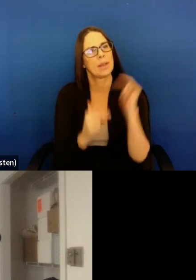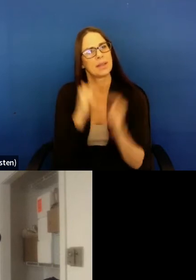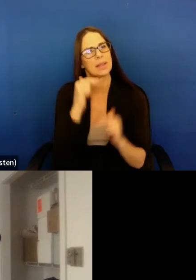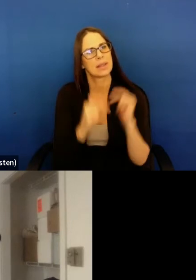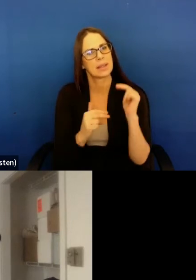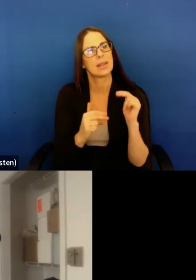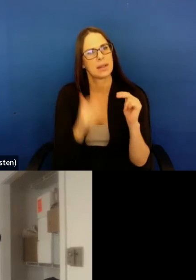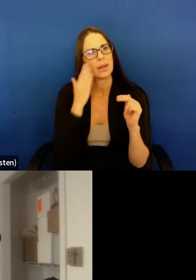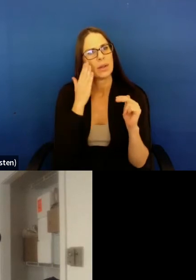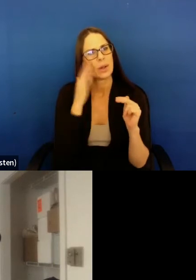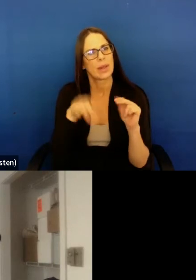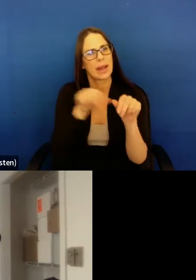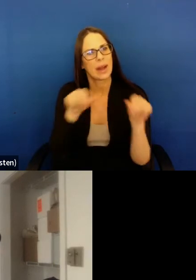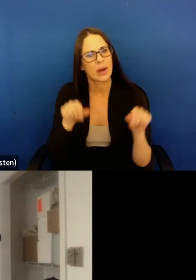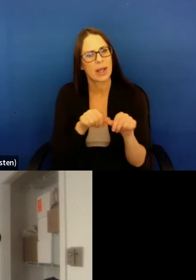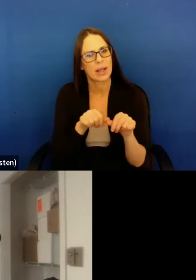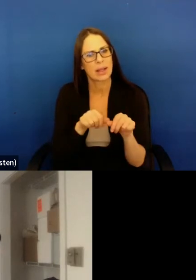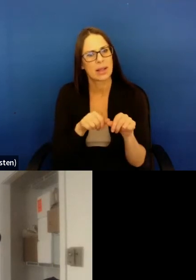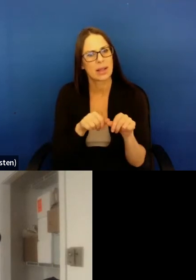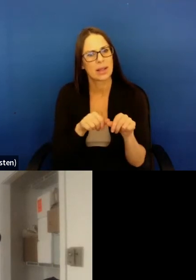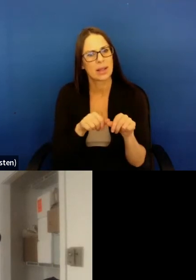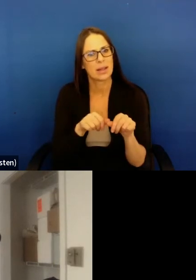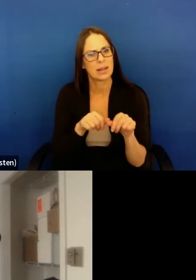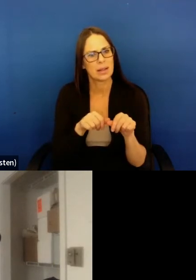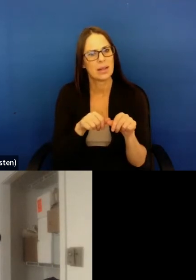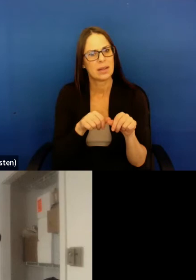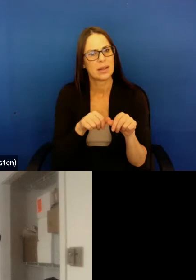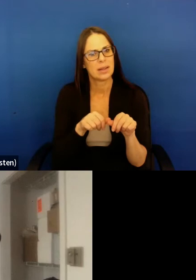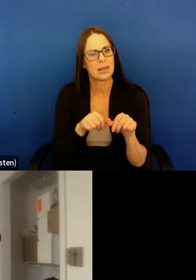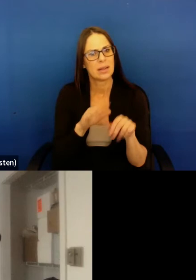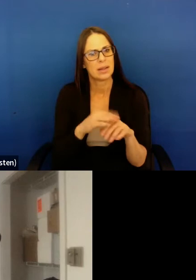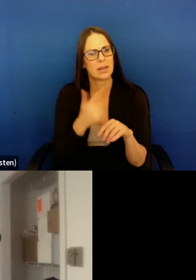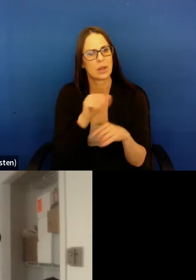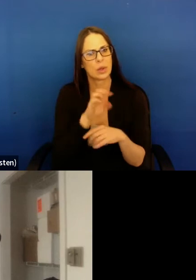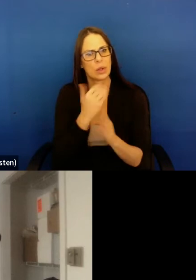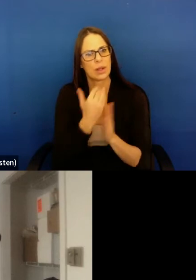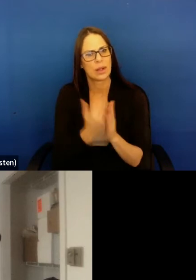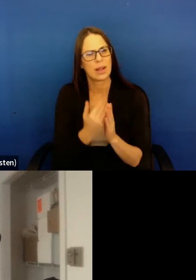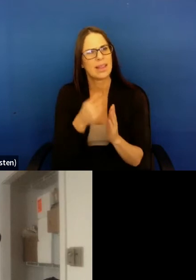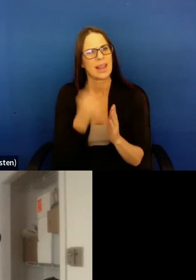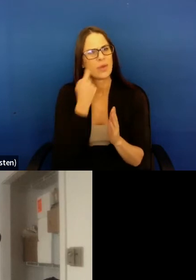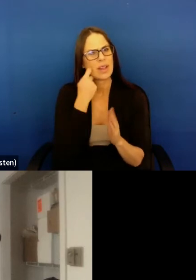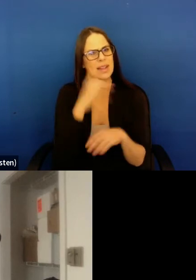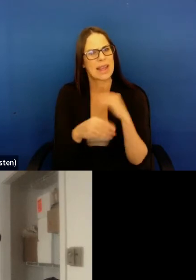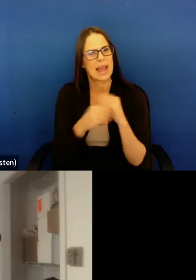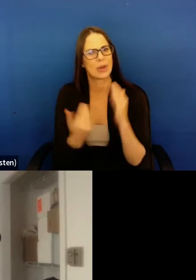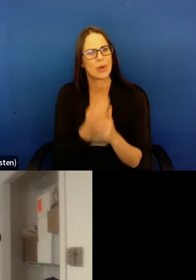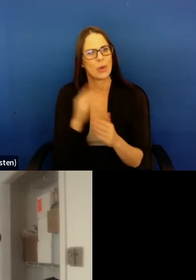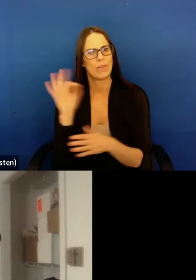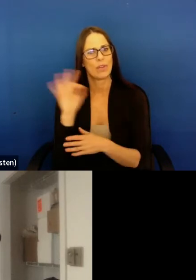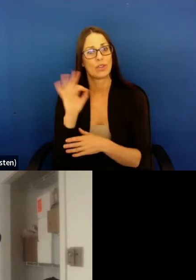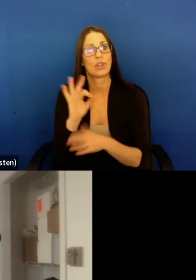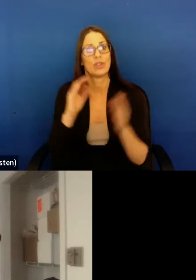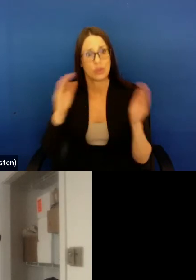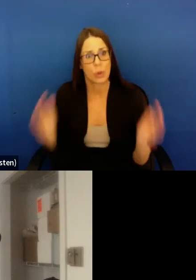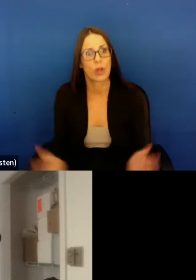where there's a lot of like brutalist seating. They recently added a lot of new furniture in there to encourage people to